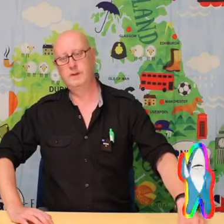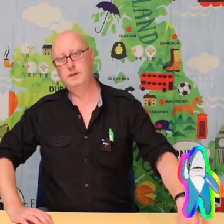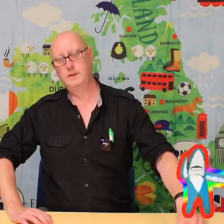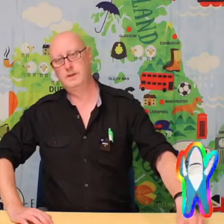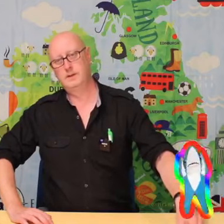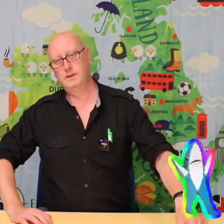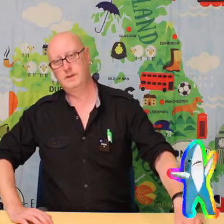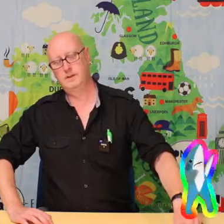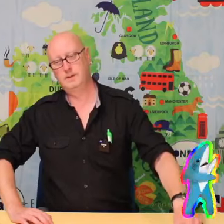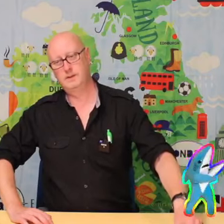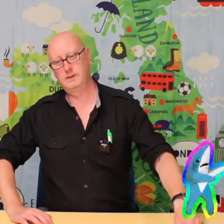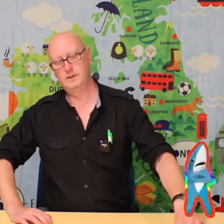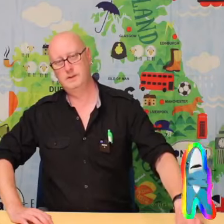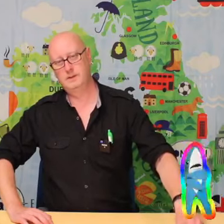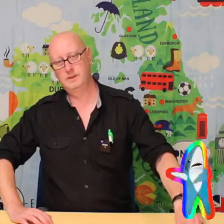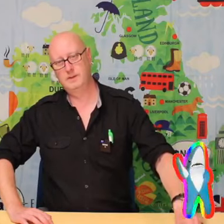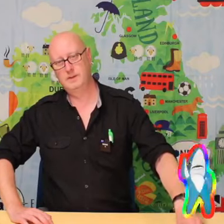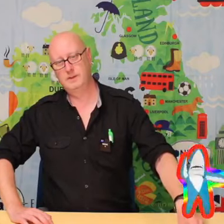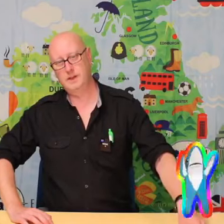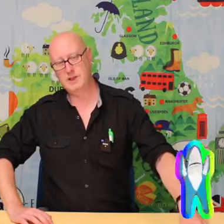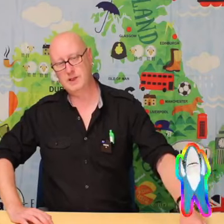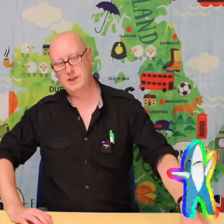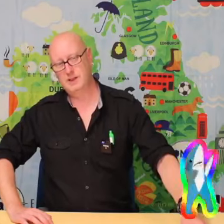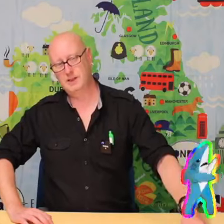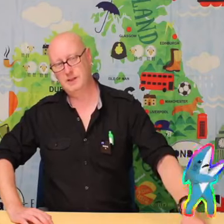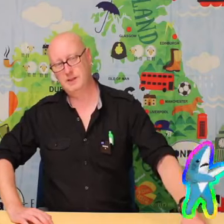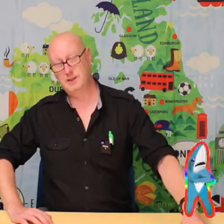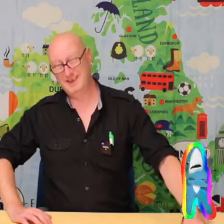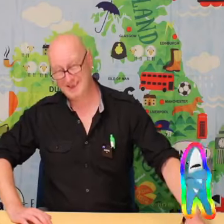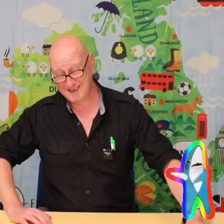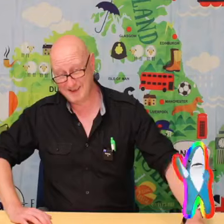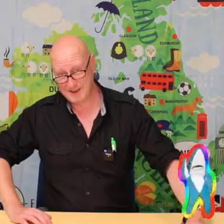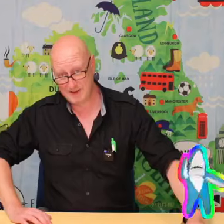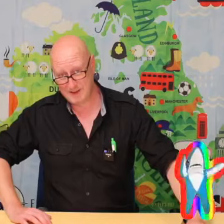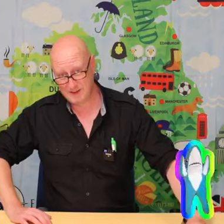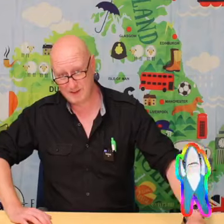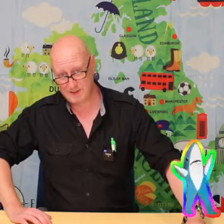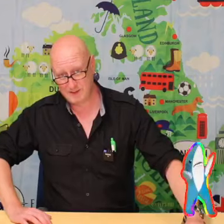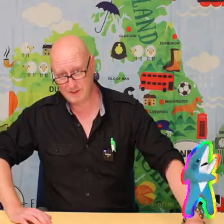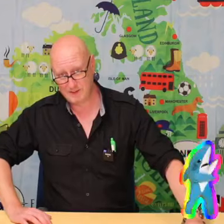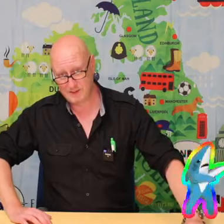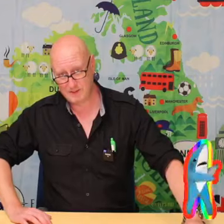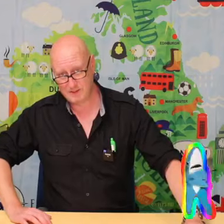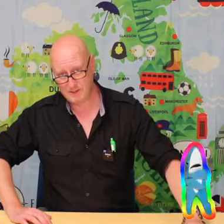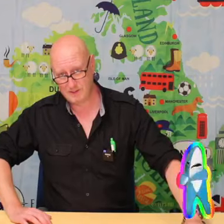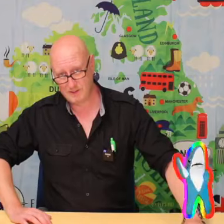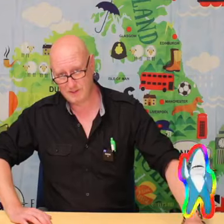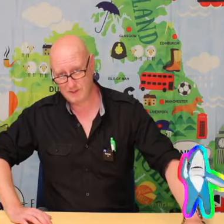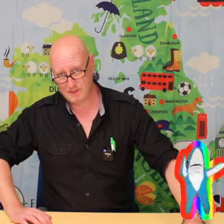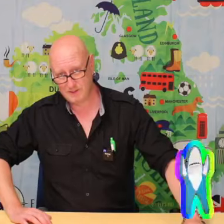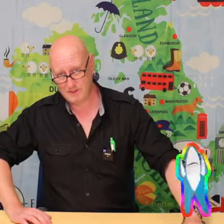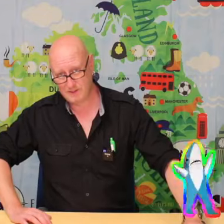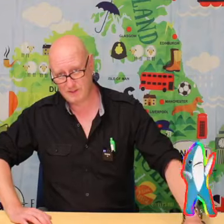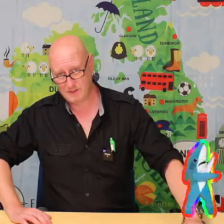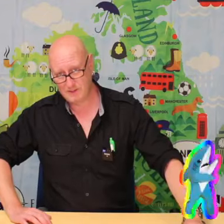and finally, yes. Catherine's saying, Phil has Patrick Moore's phone number. He's an old family